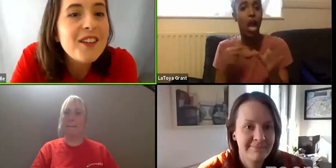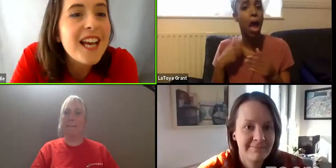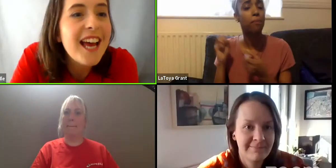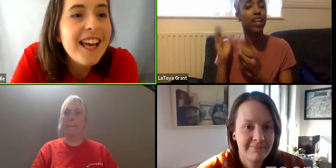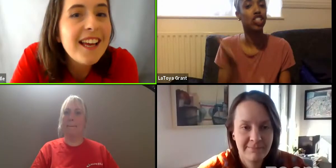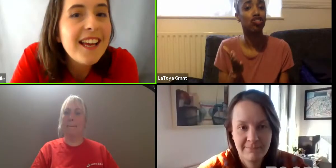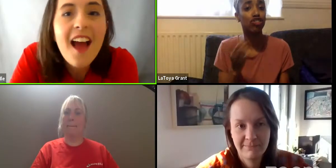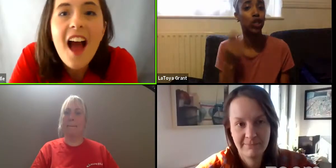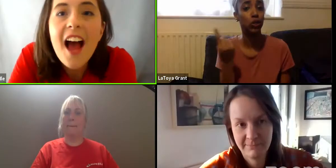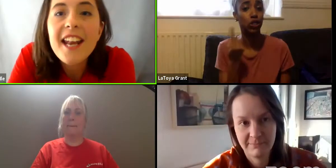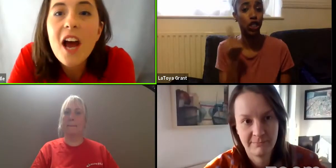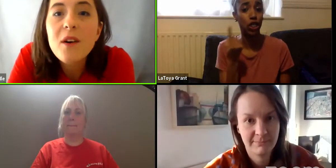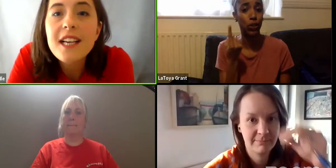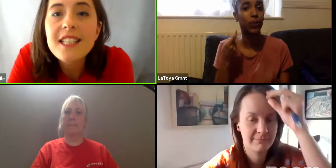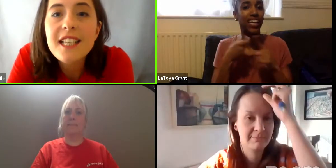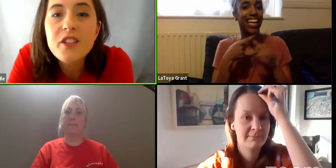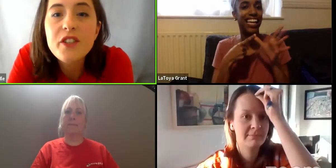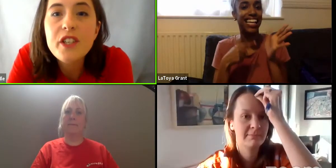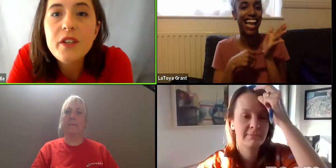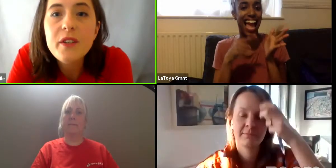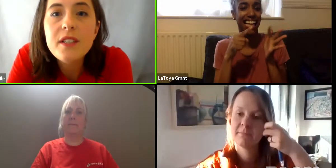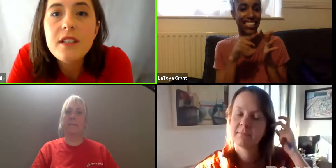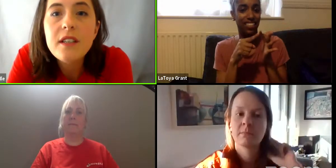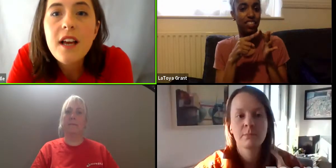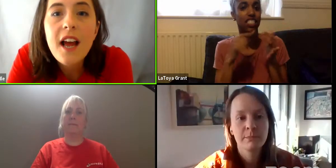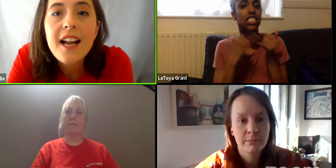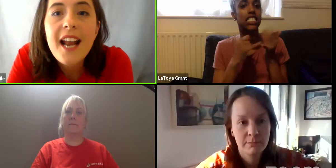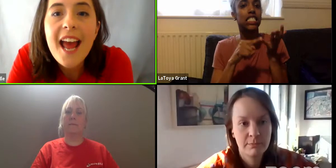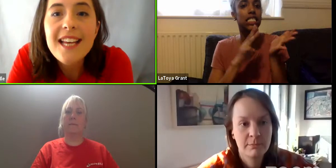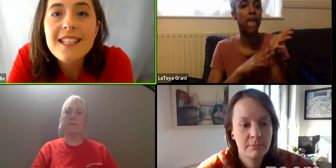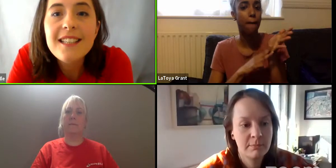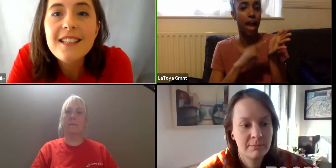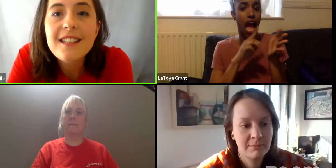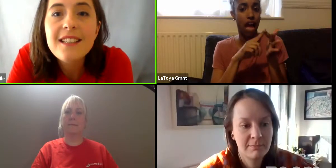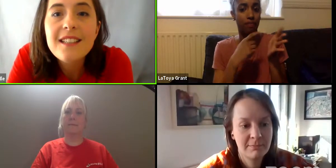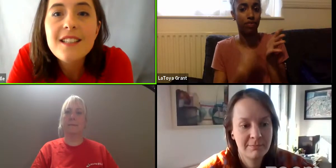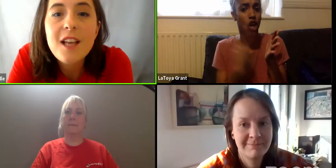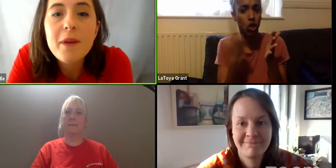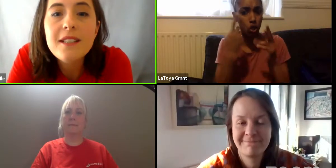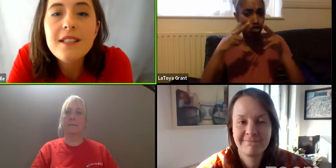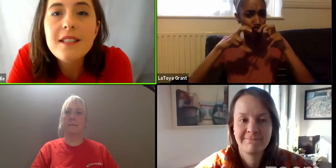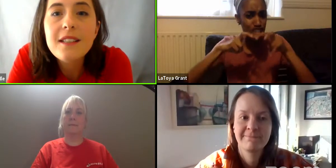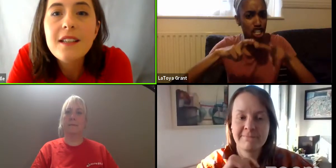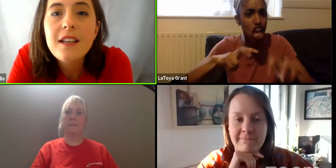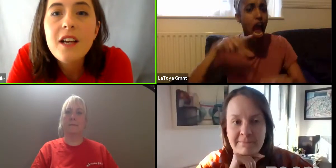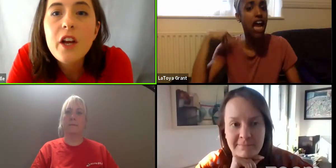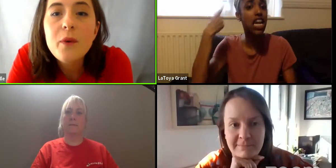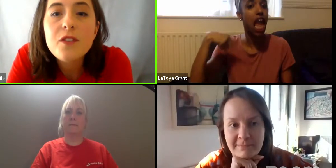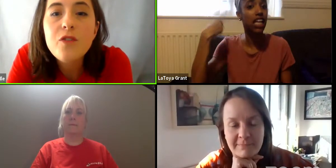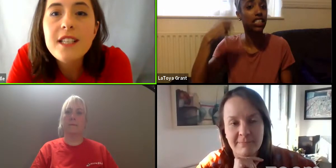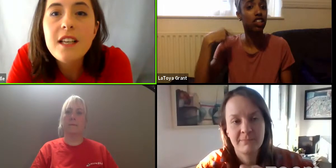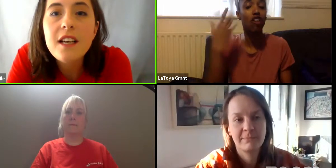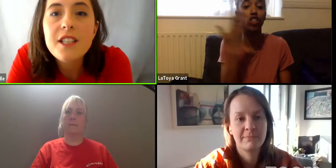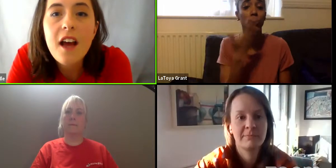Thank you, Jay. And now I'd like to introduce Kate Summers, who is a researcher at